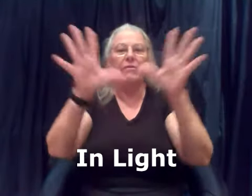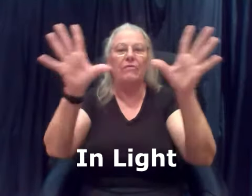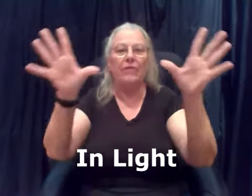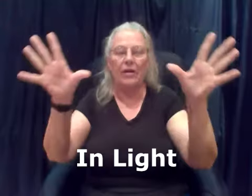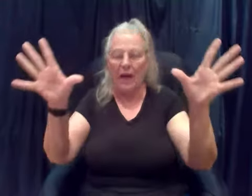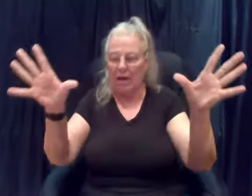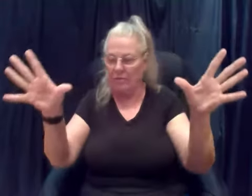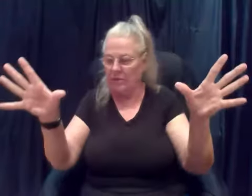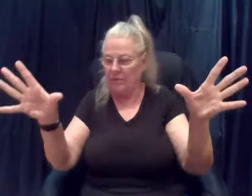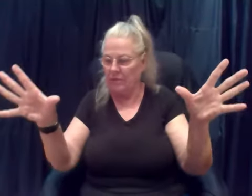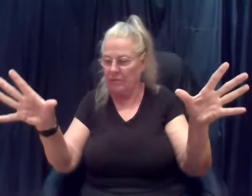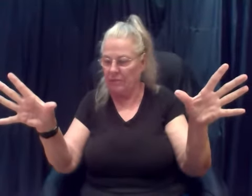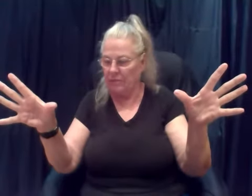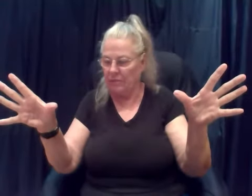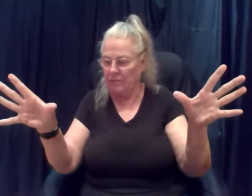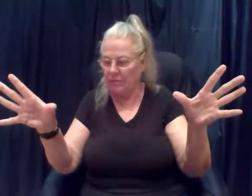flare out.